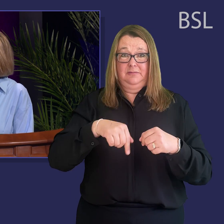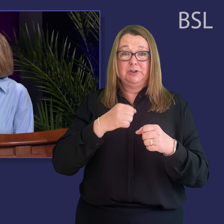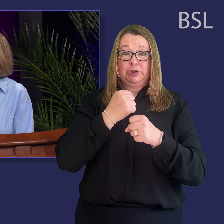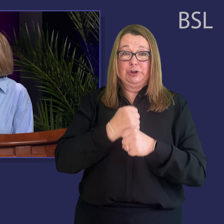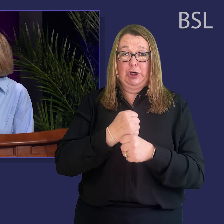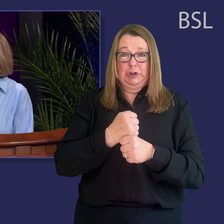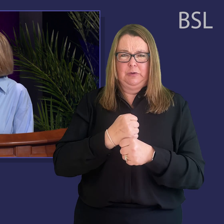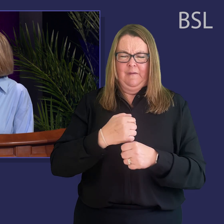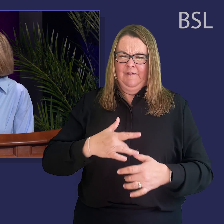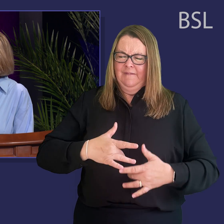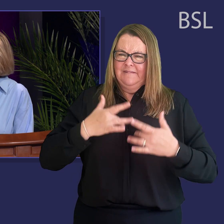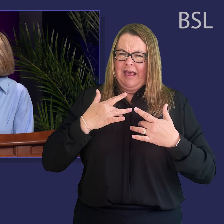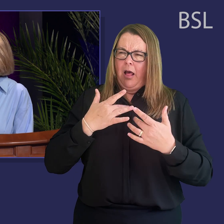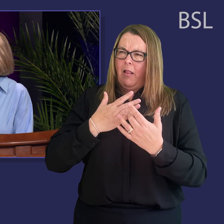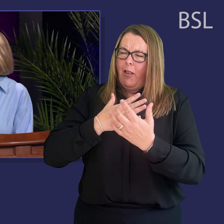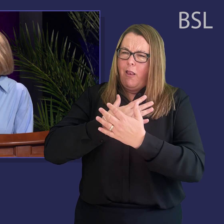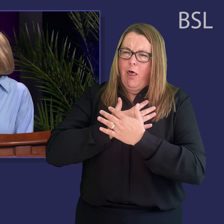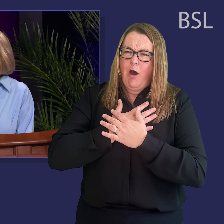and necessary.